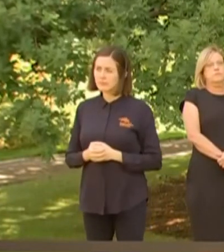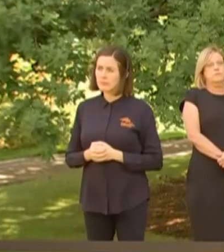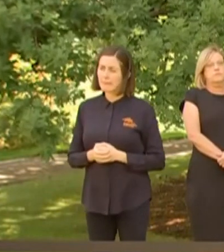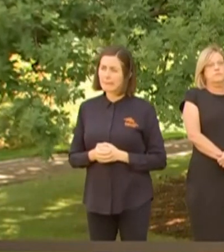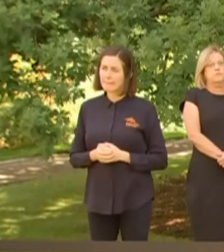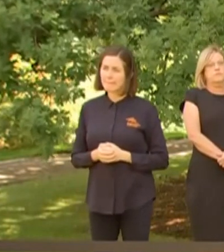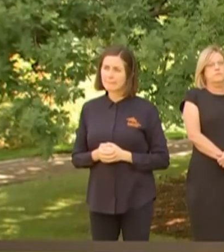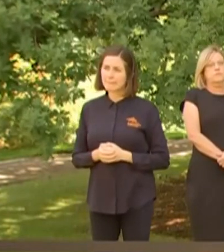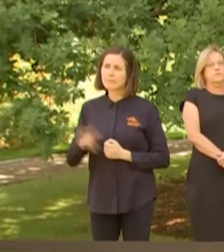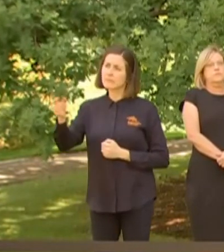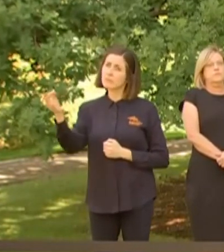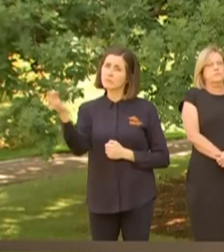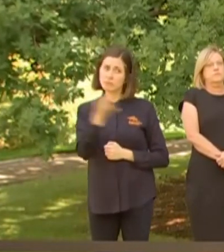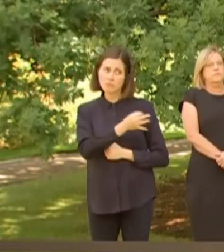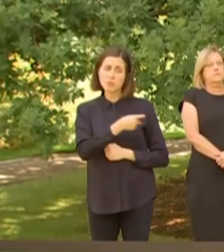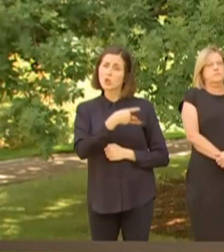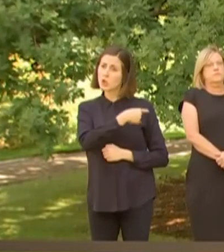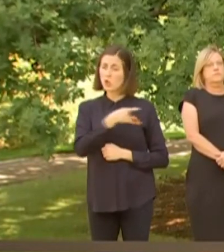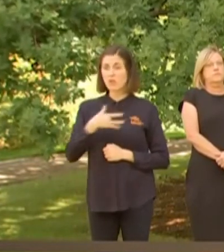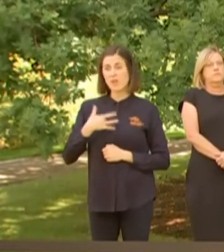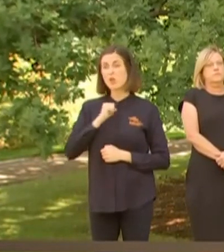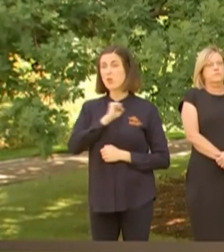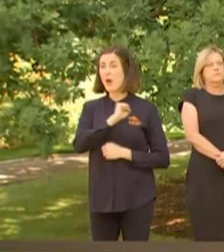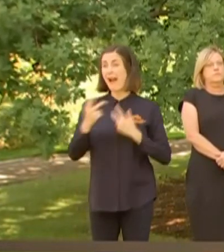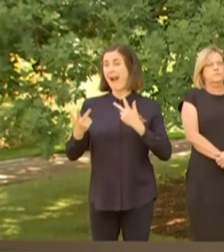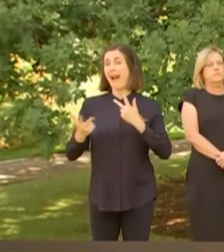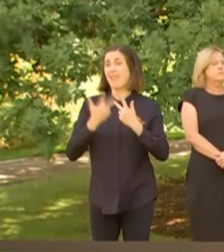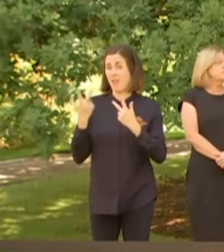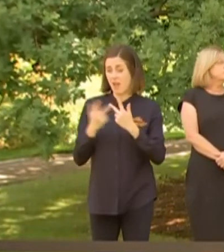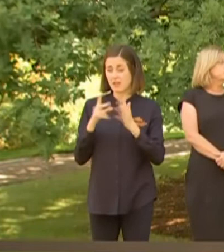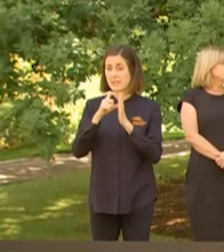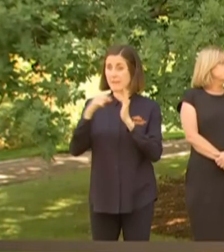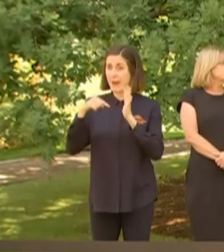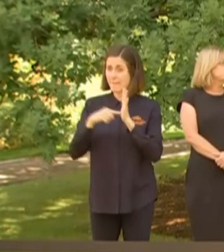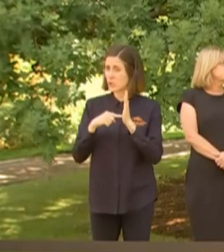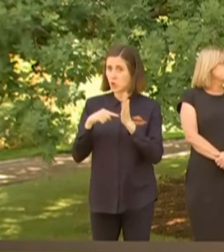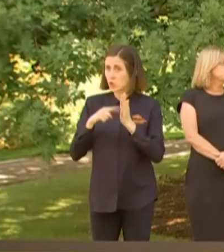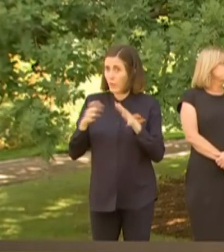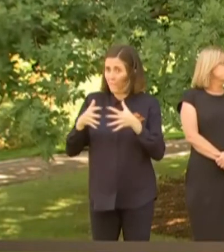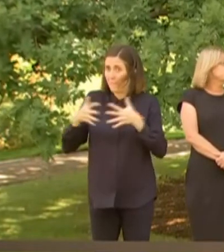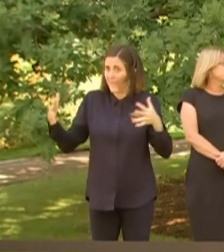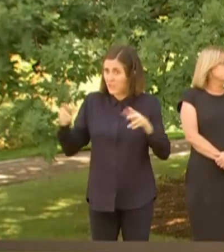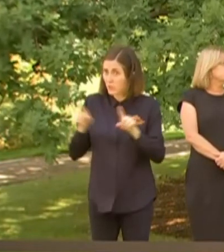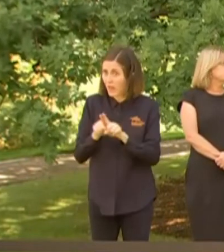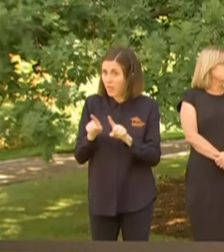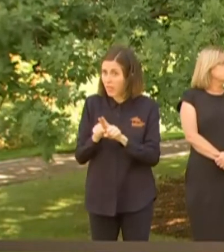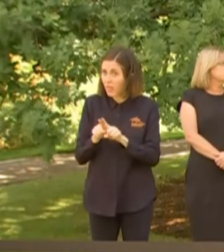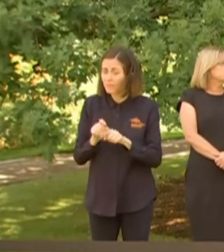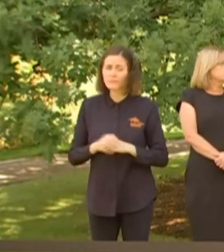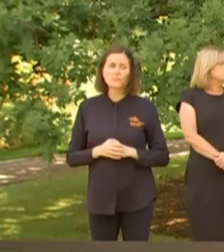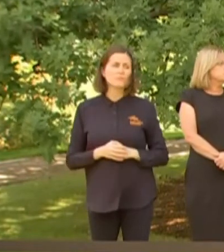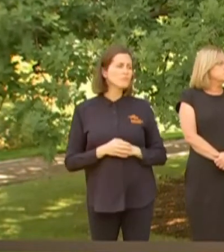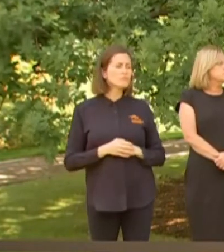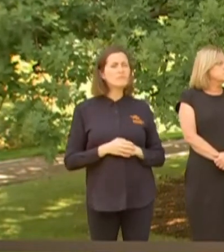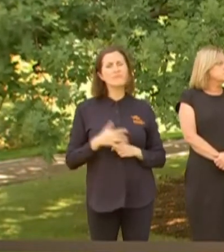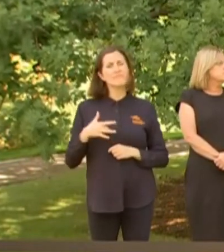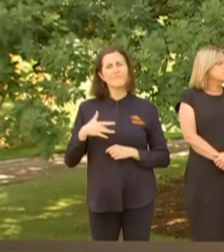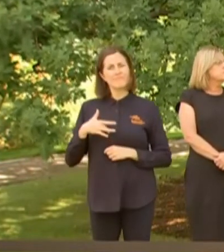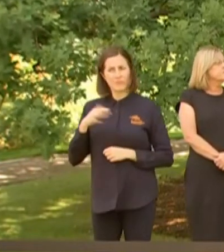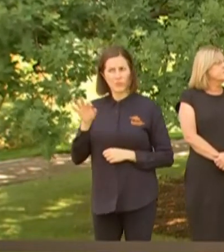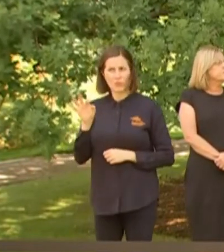problems exist in other departments that are affecting similar departments all the way? No, look, I don't think this should be read, and others may offer